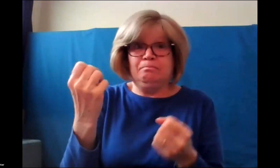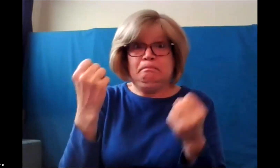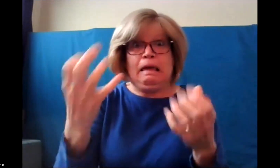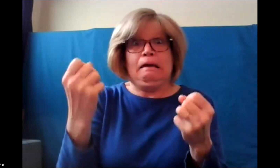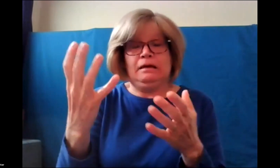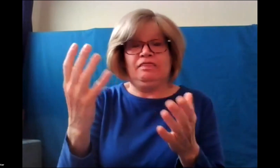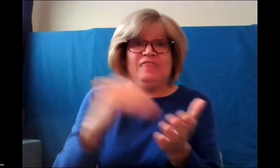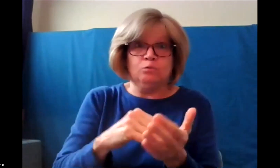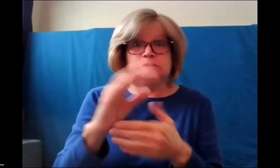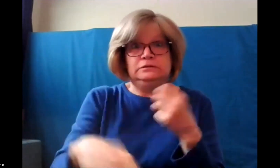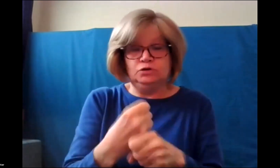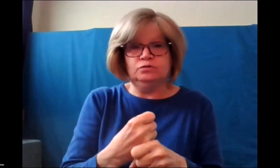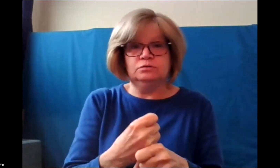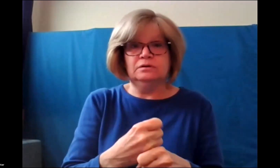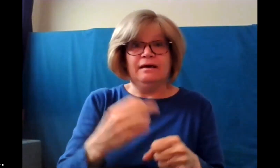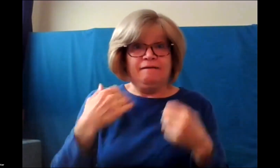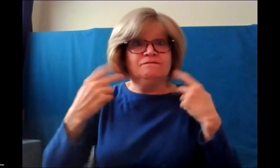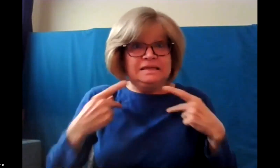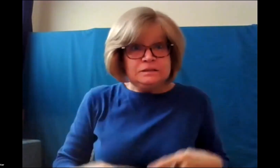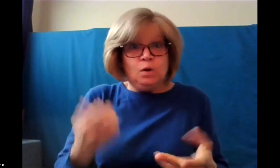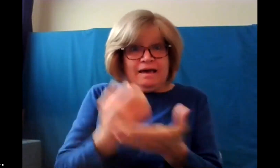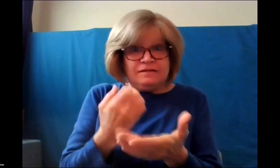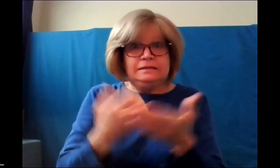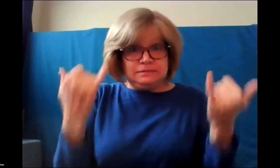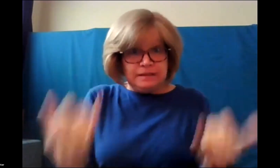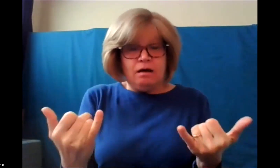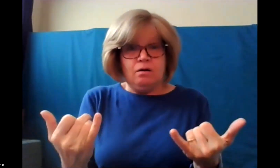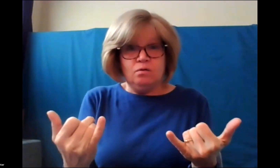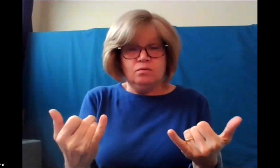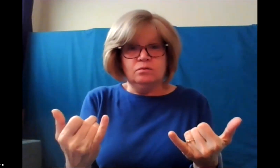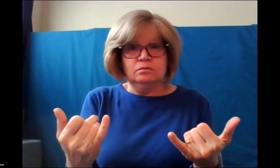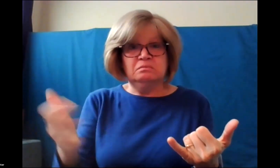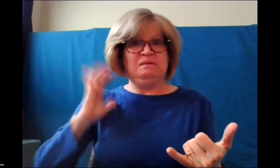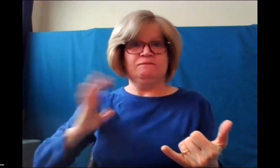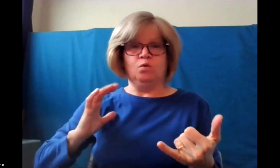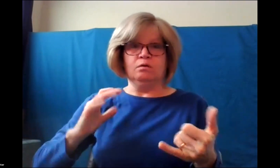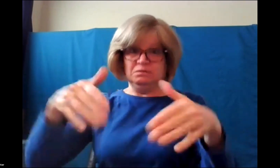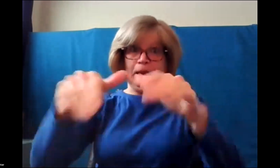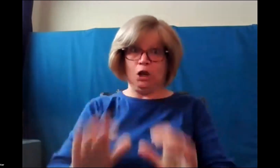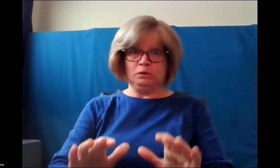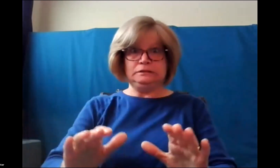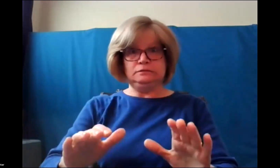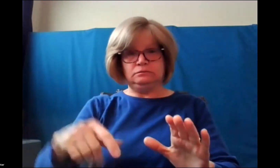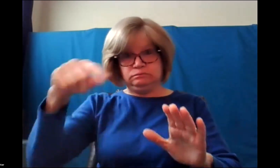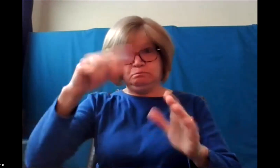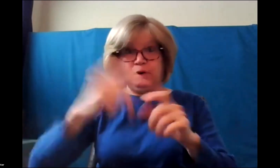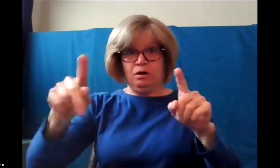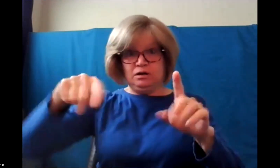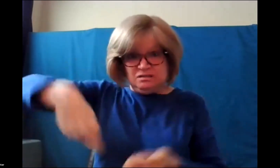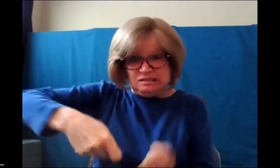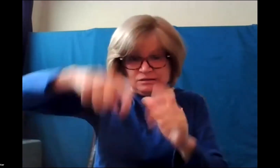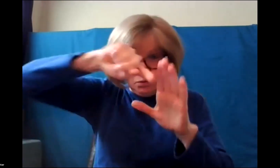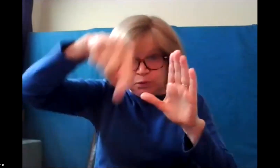Can't argue with the physical evidence that's now before us. It was just buried for centuries, but it's there.